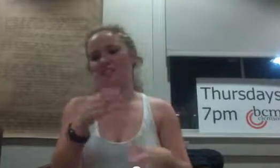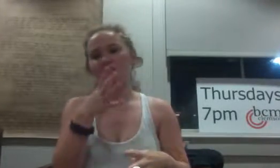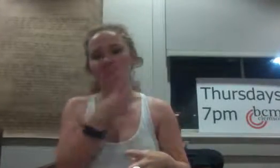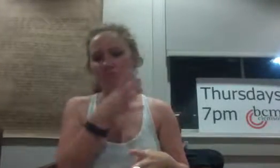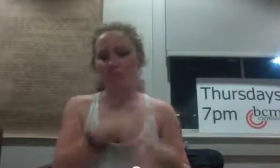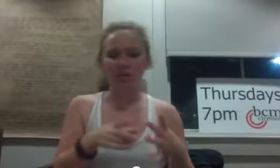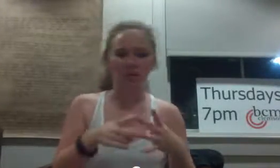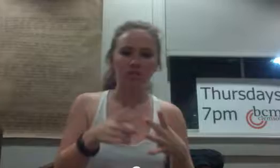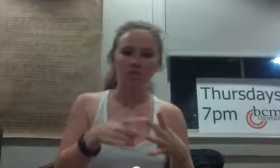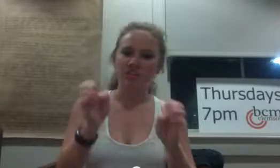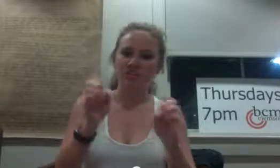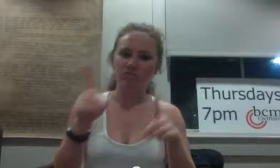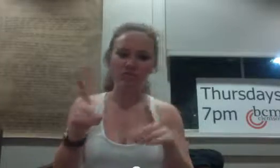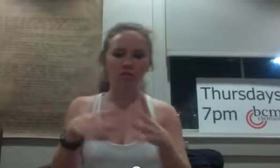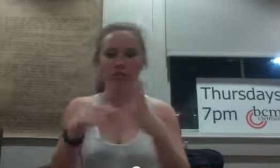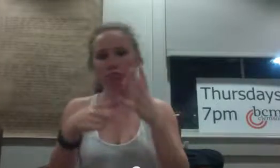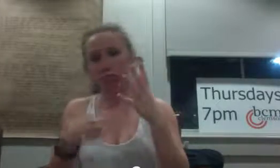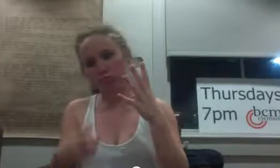and they advise on a bunch of different stuff. For example,